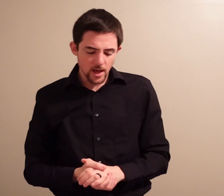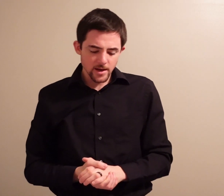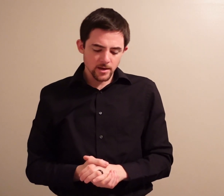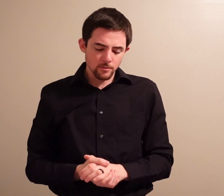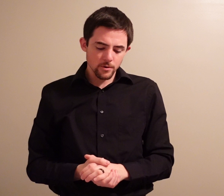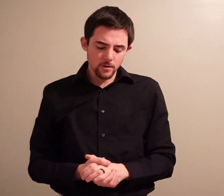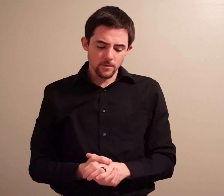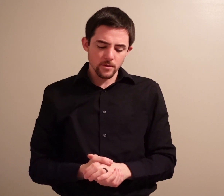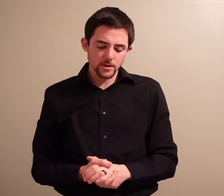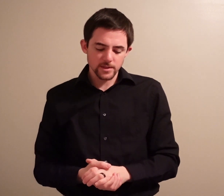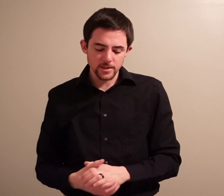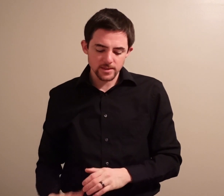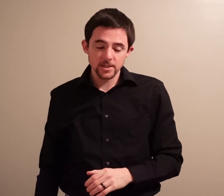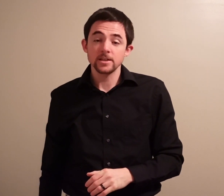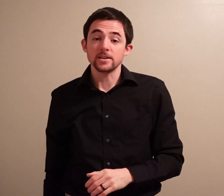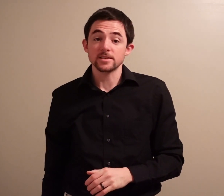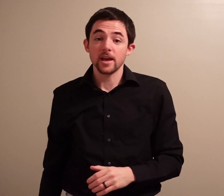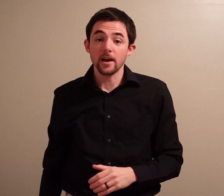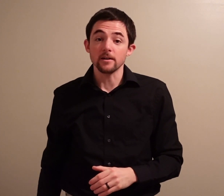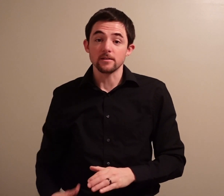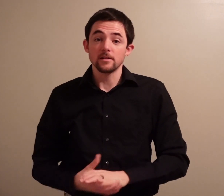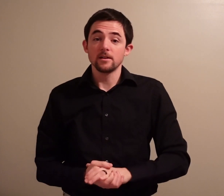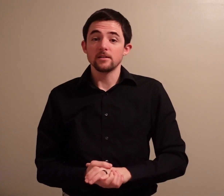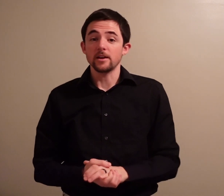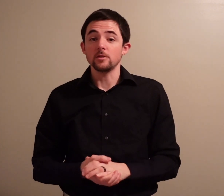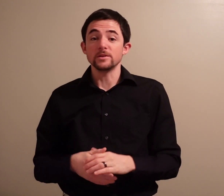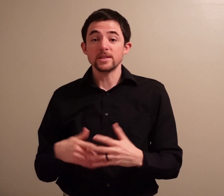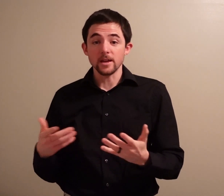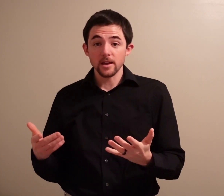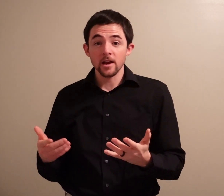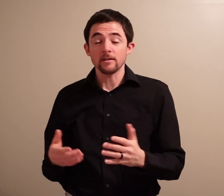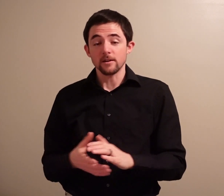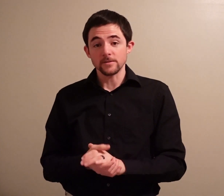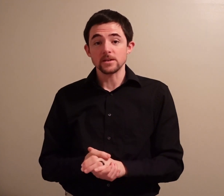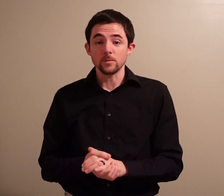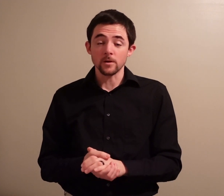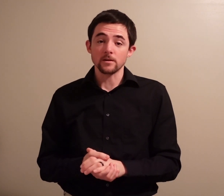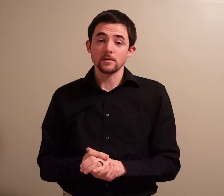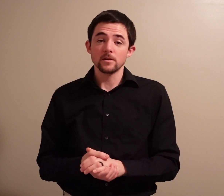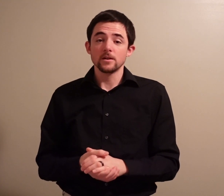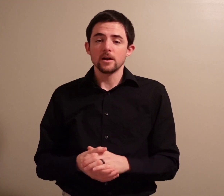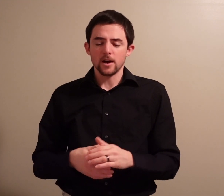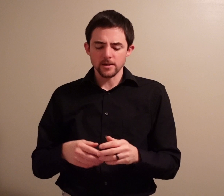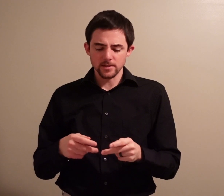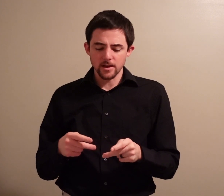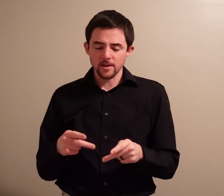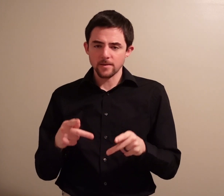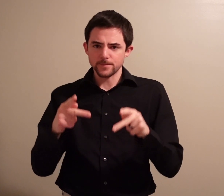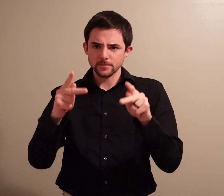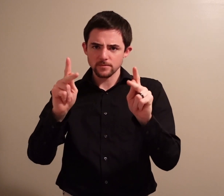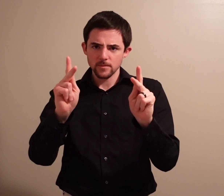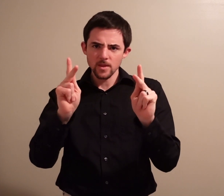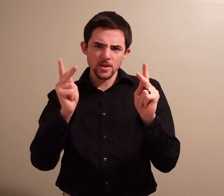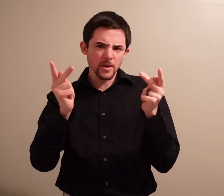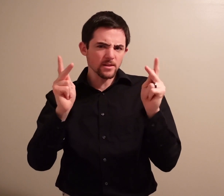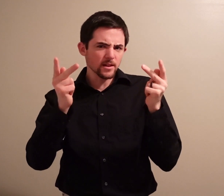Sign number 16 is care, like you would take care of someone. To sign that, you make the